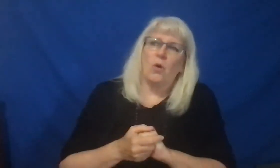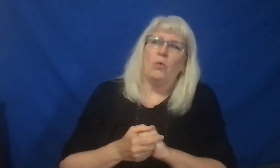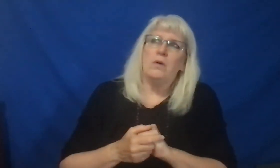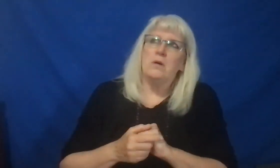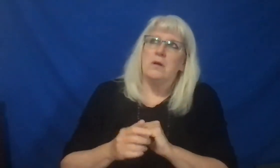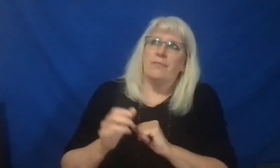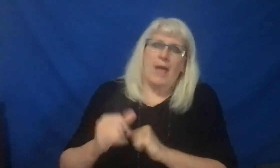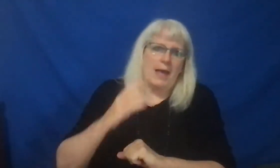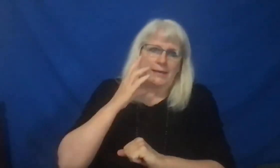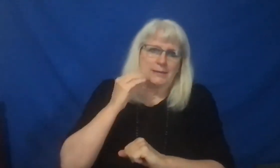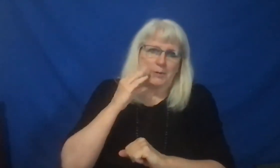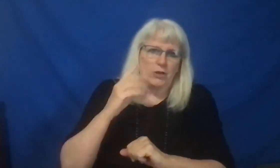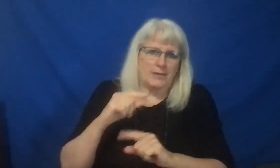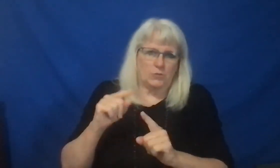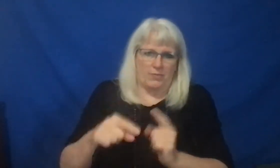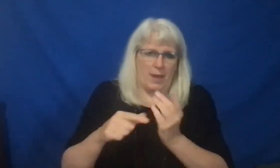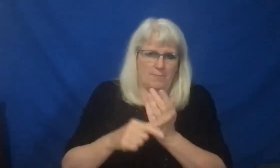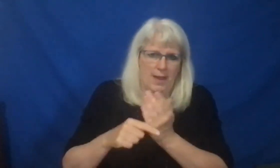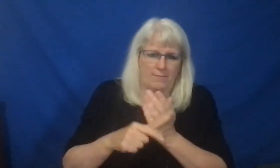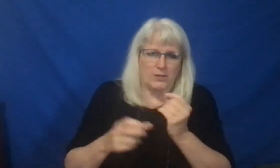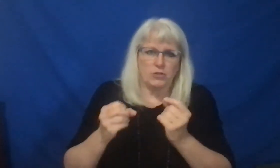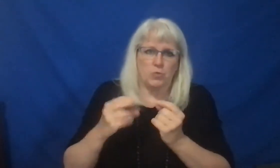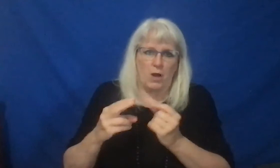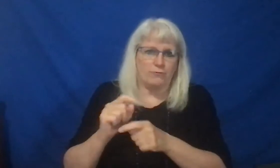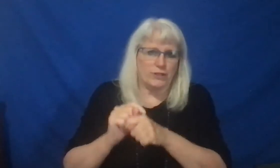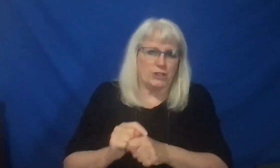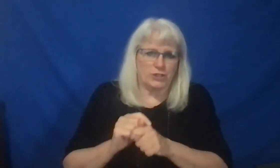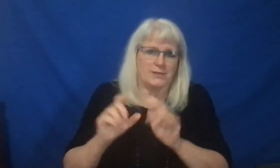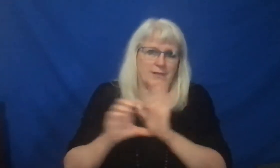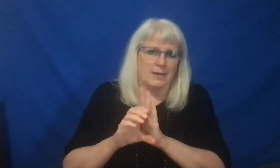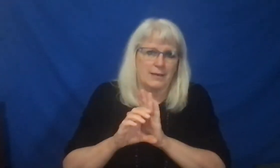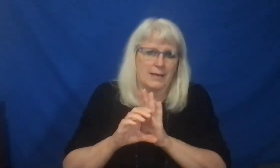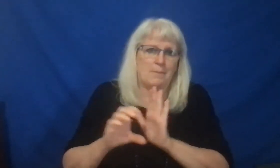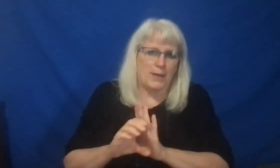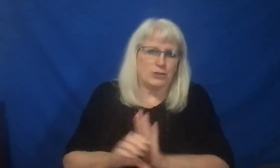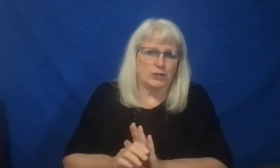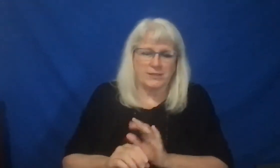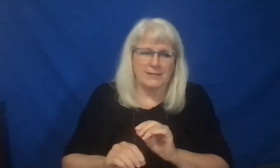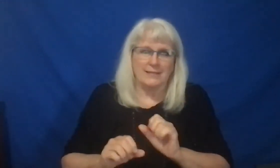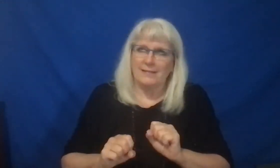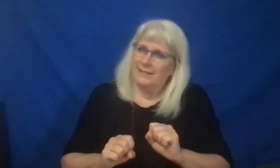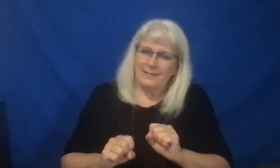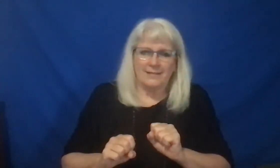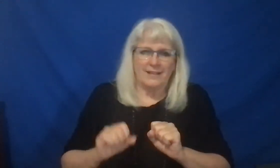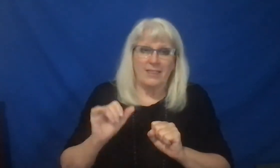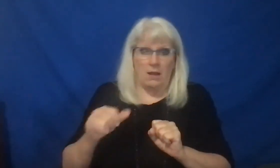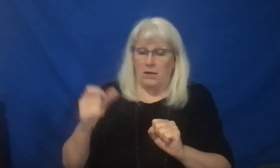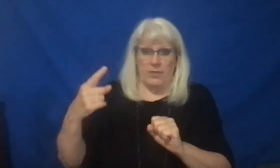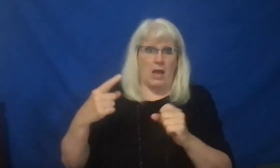happened with the 12 illustrated pamphlet. Hopefully I can kind of share this, but you know, that was a conference action, right? So